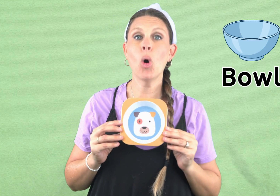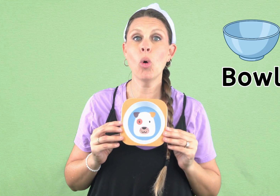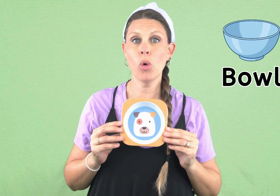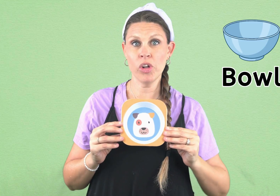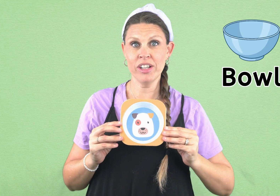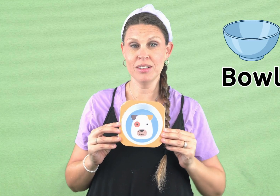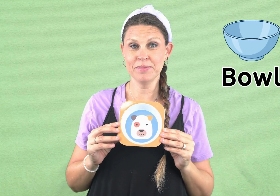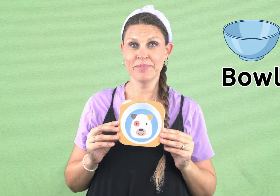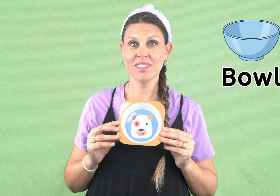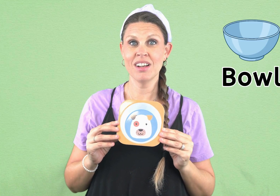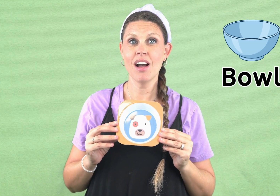Bowl.